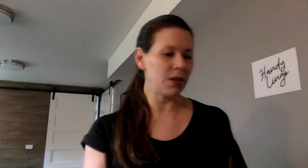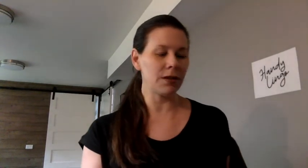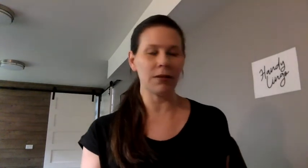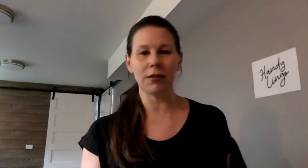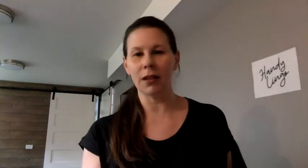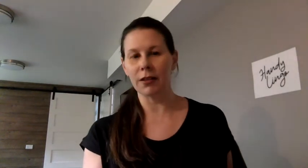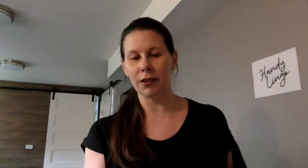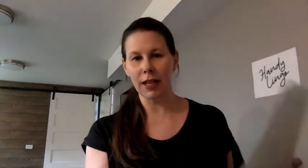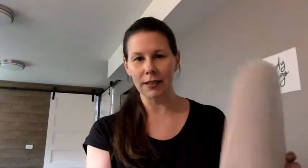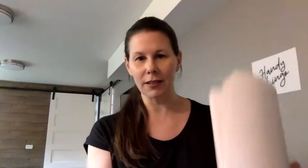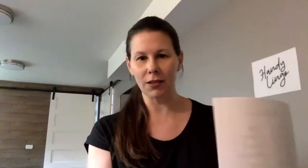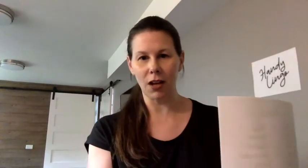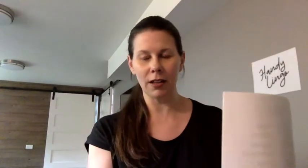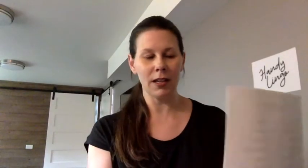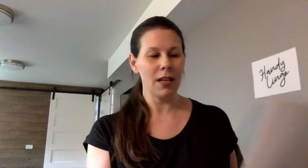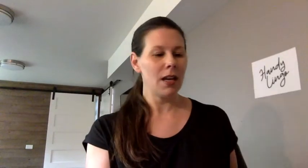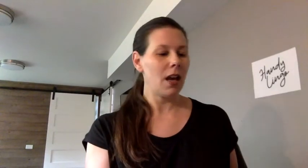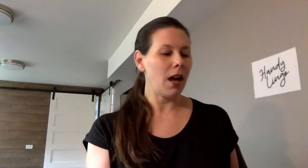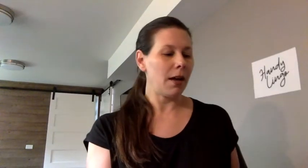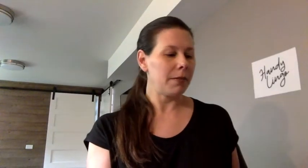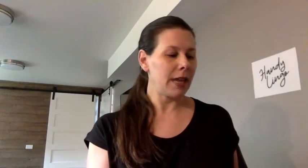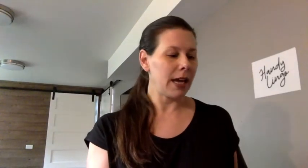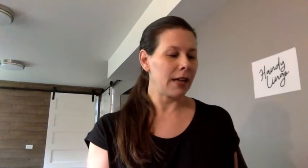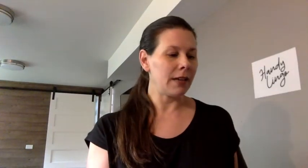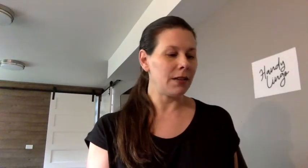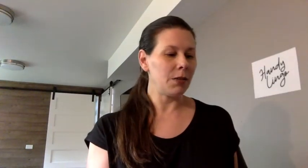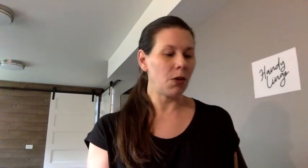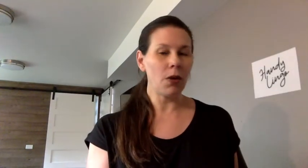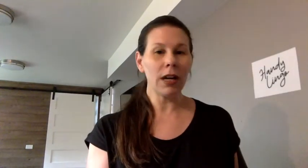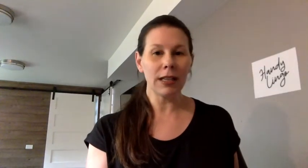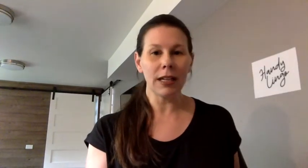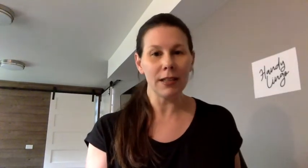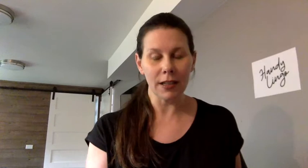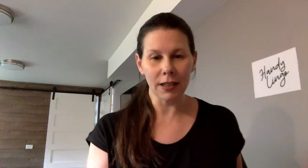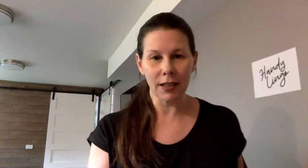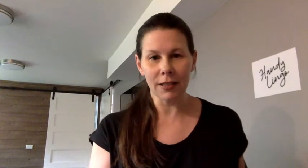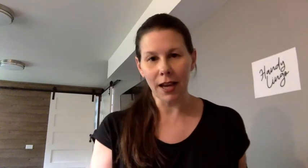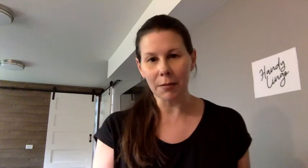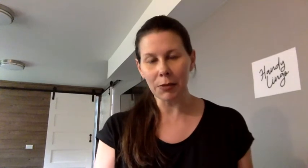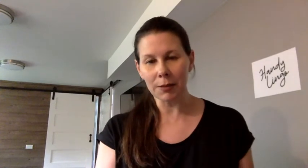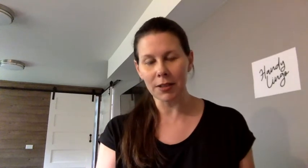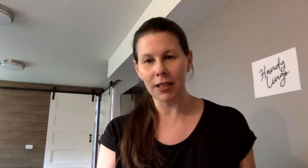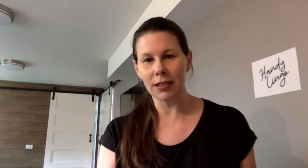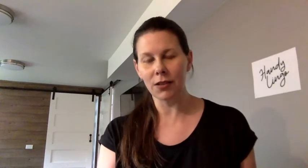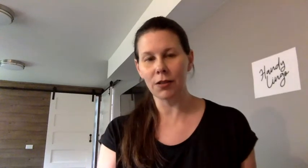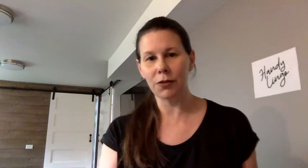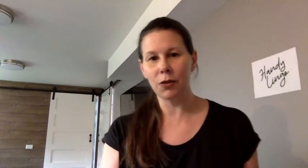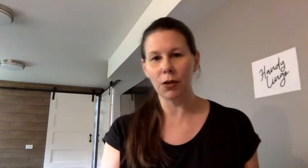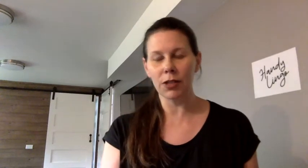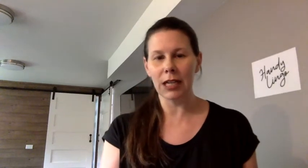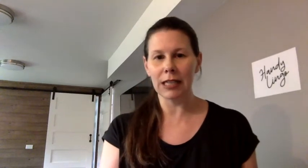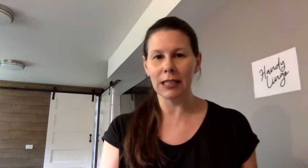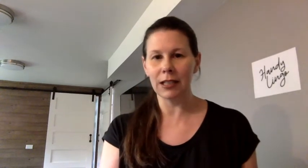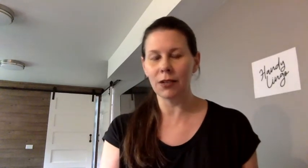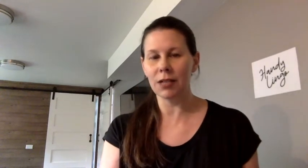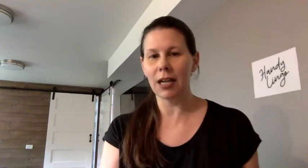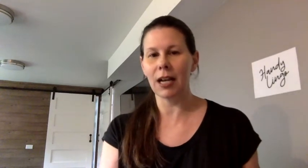is another classic song. And the recording that I did is on my website. So if you go to